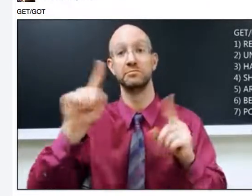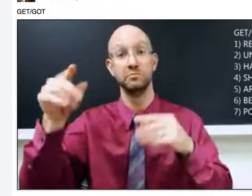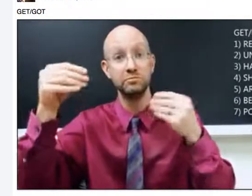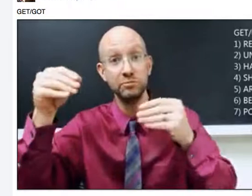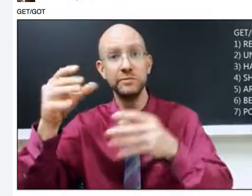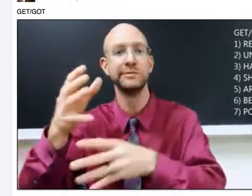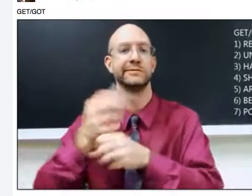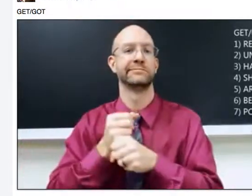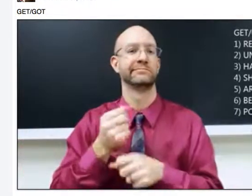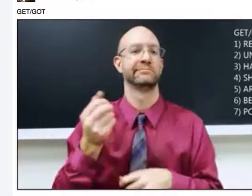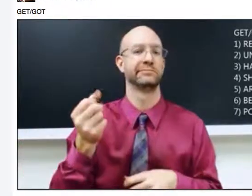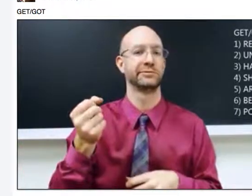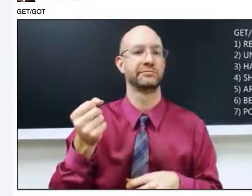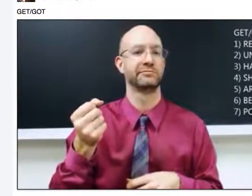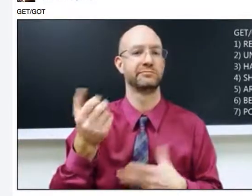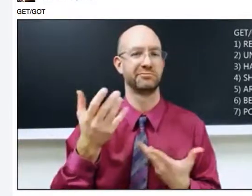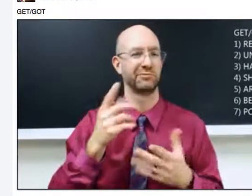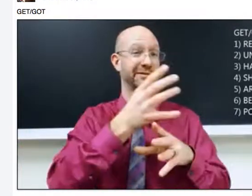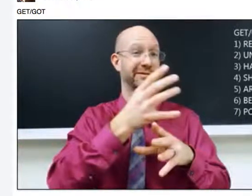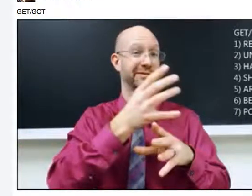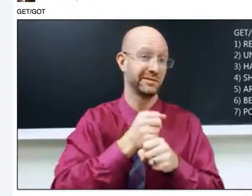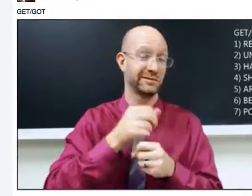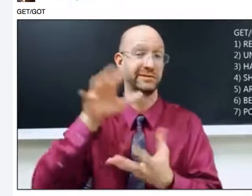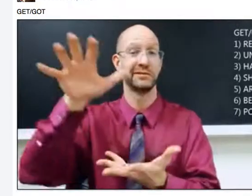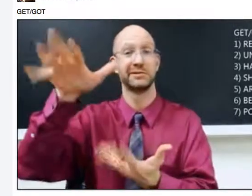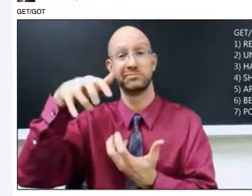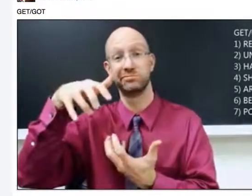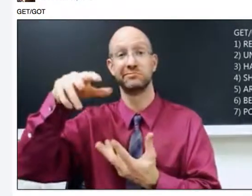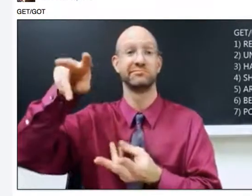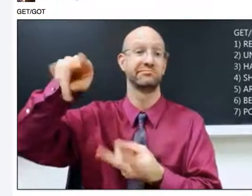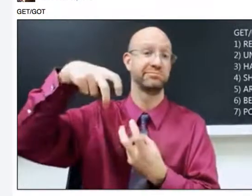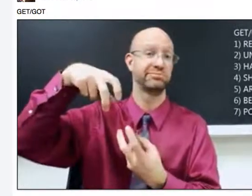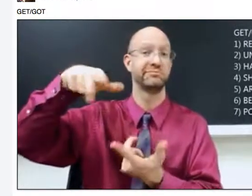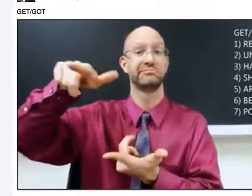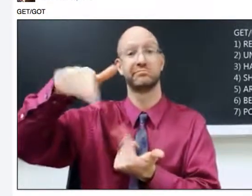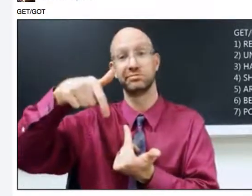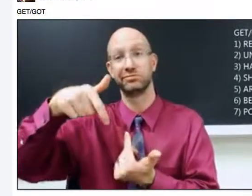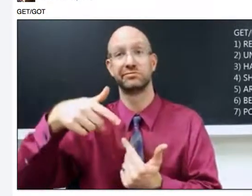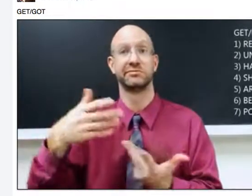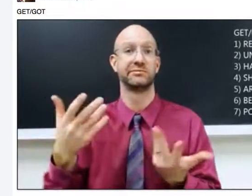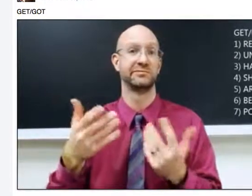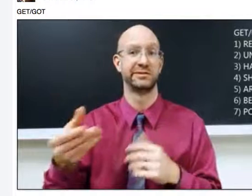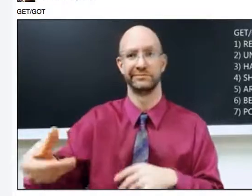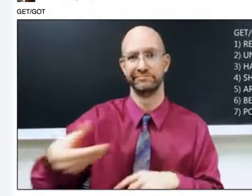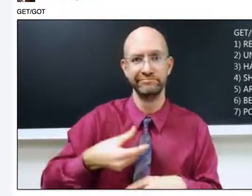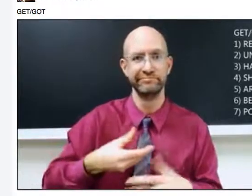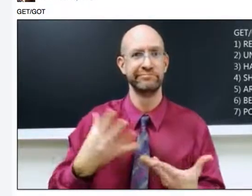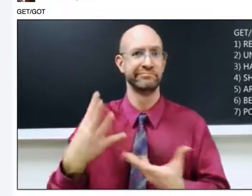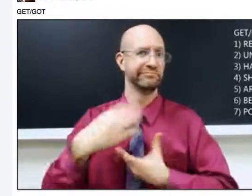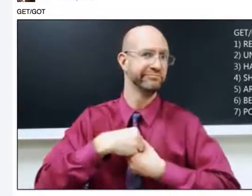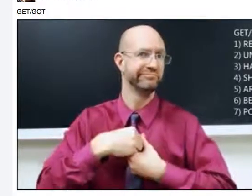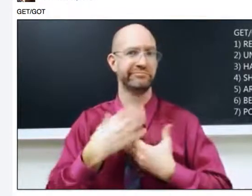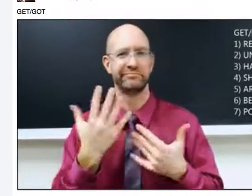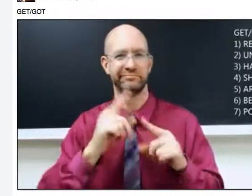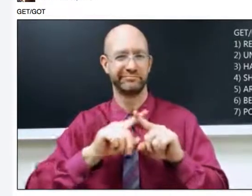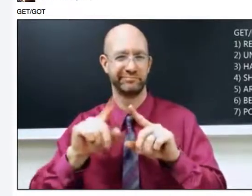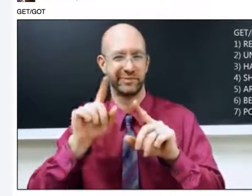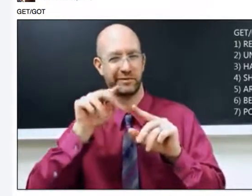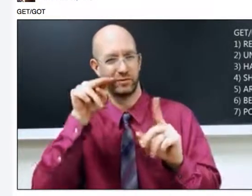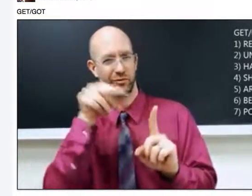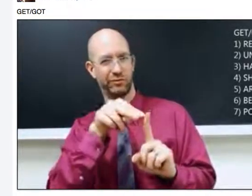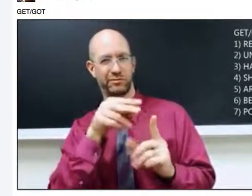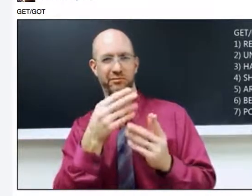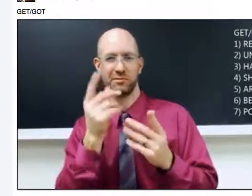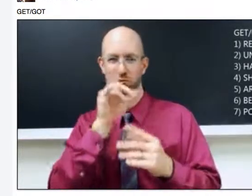So I want you to think of the concept for these two words. If I'm doing something simple like, oh, I got